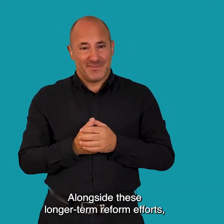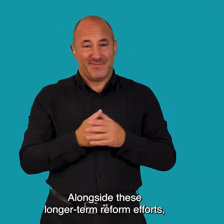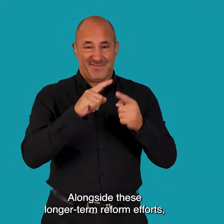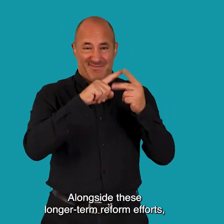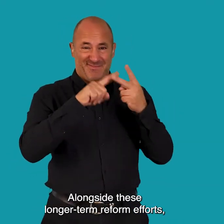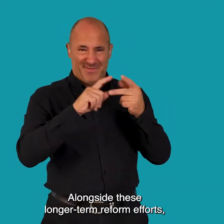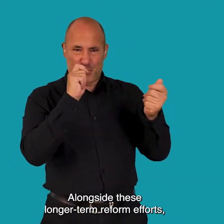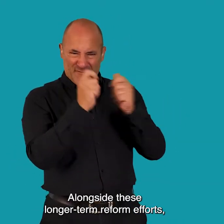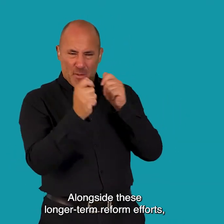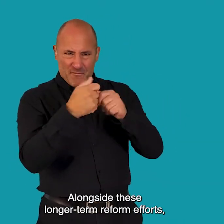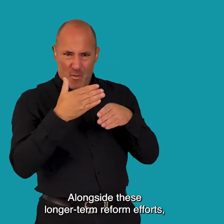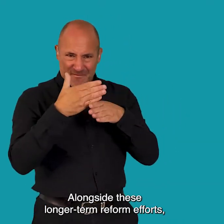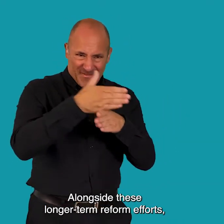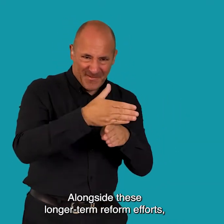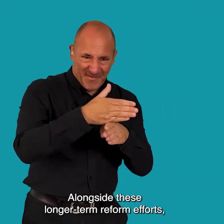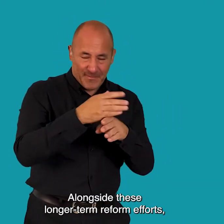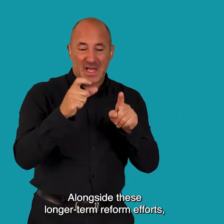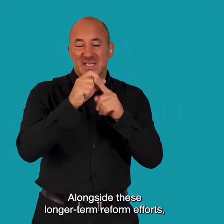Alongside these longer-term reform efforts,